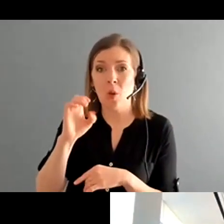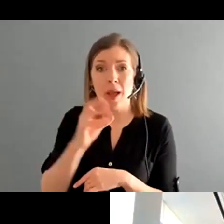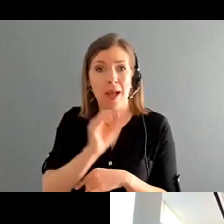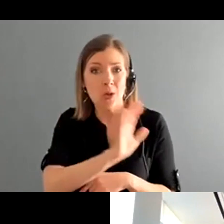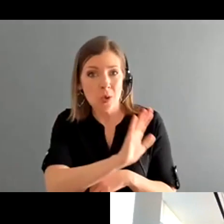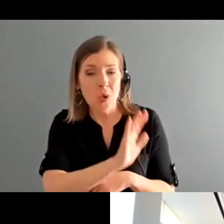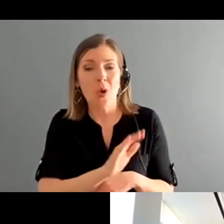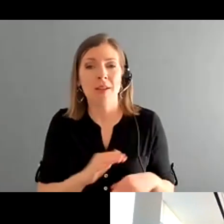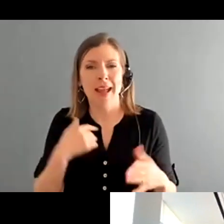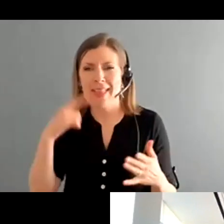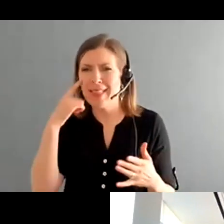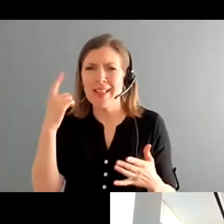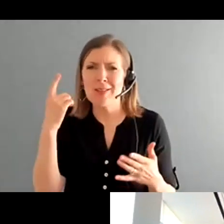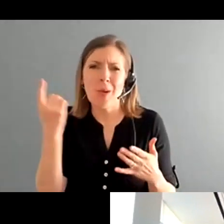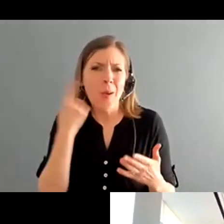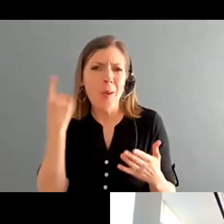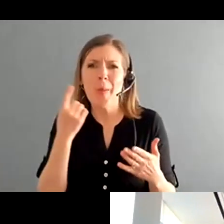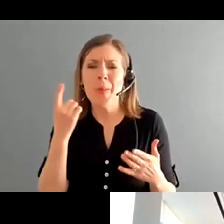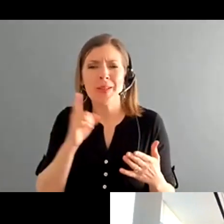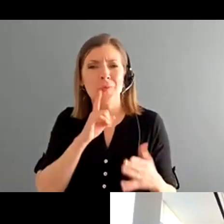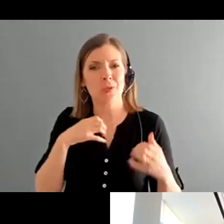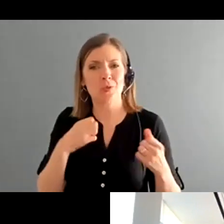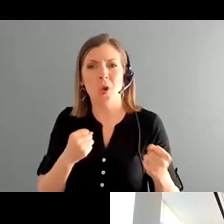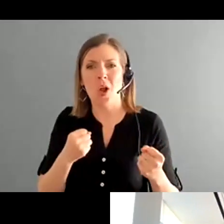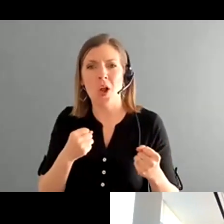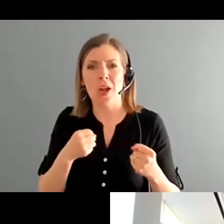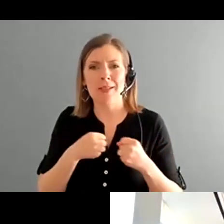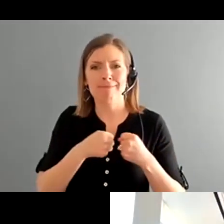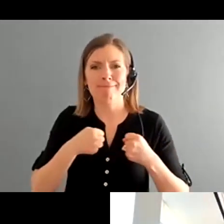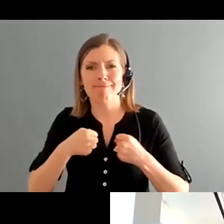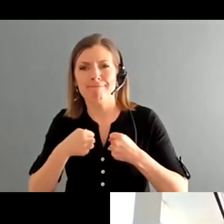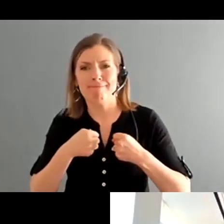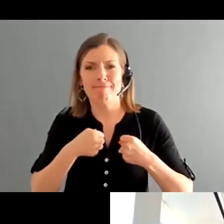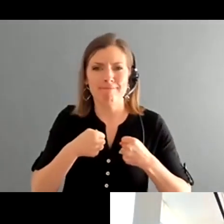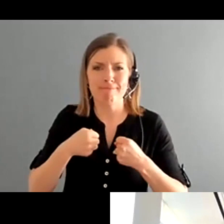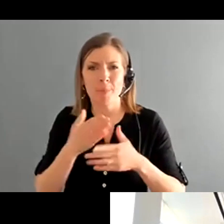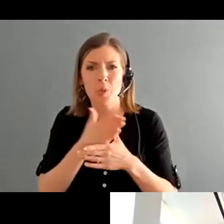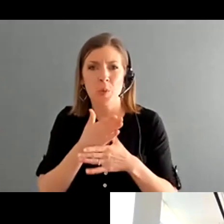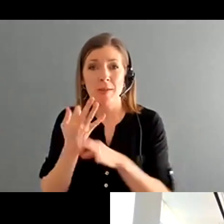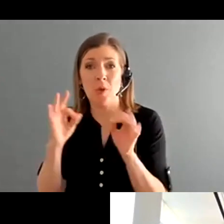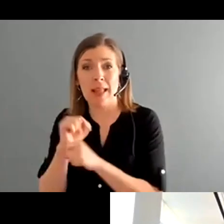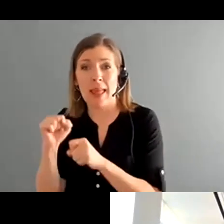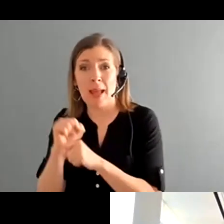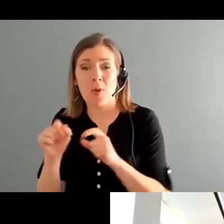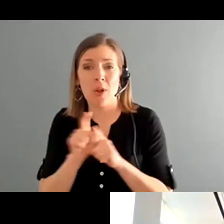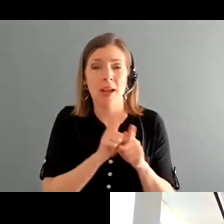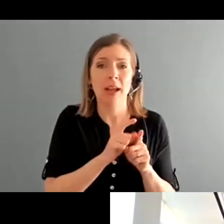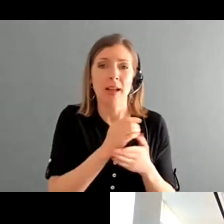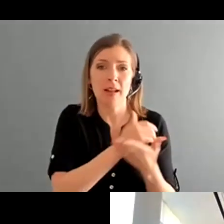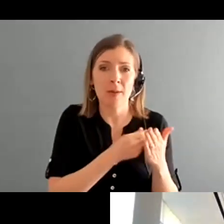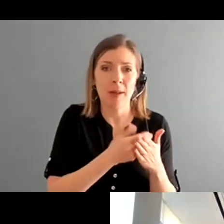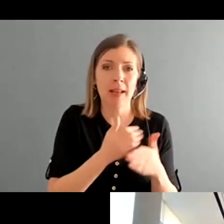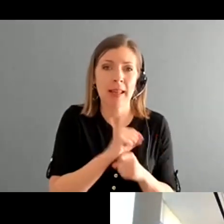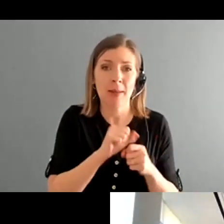there's always this really strong tension between free labor and enslaved labor in